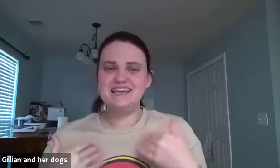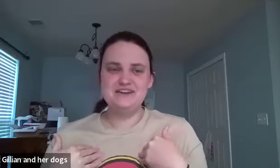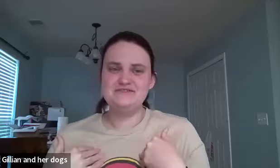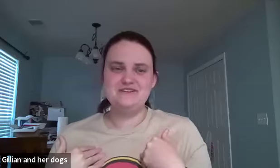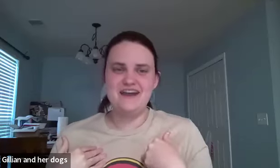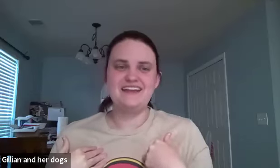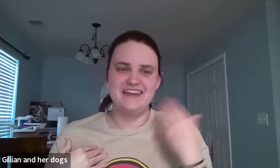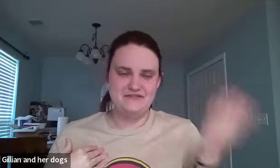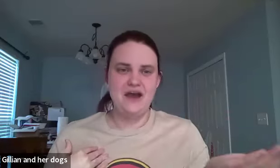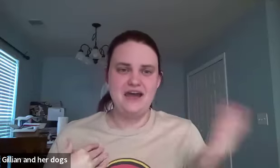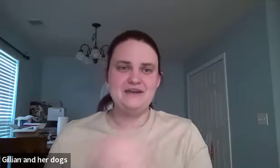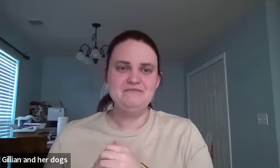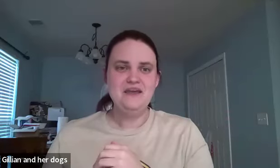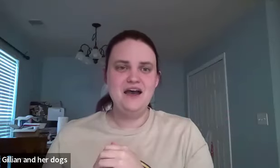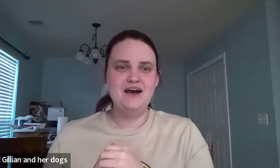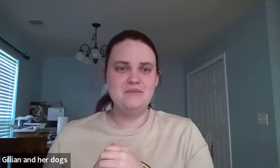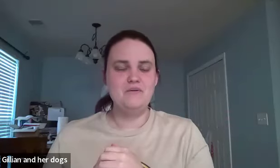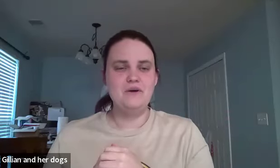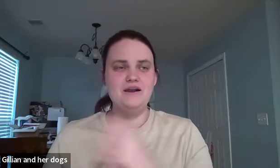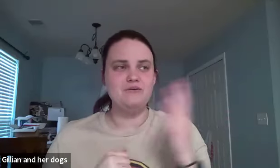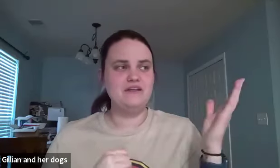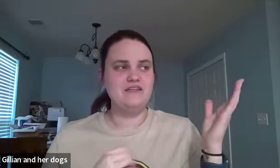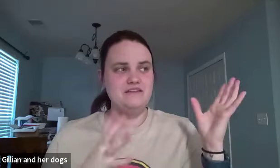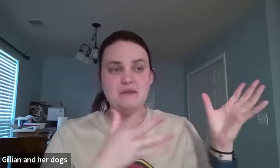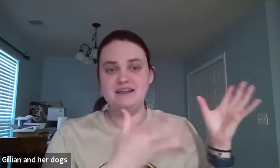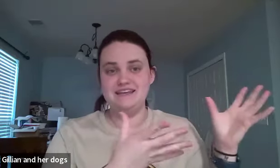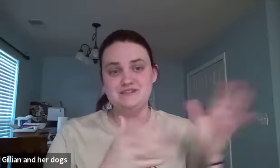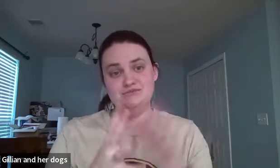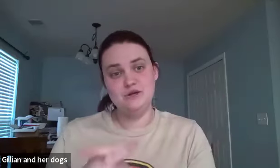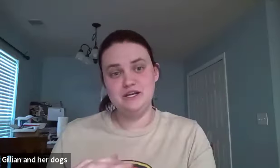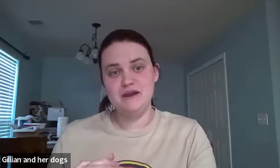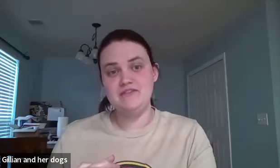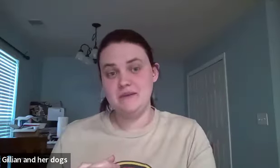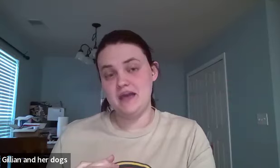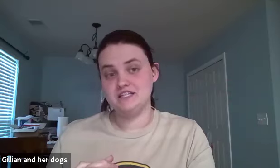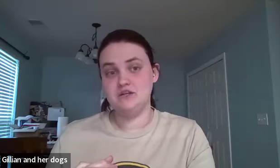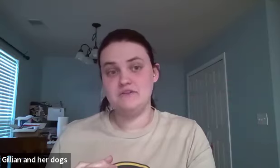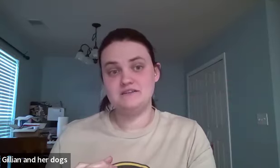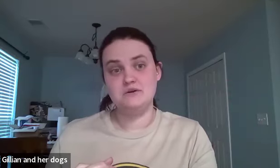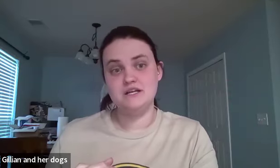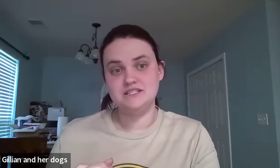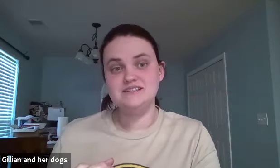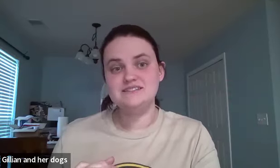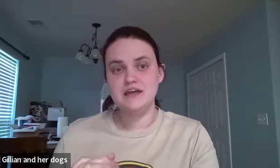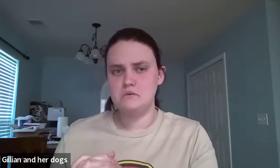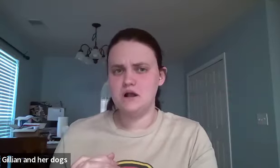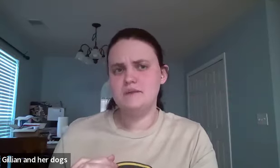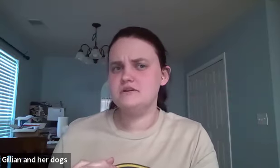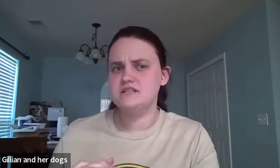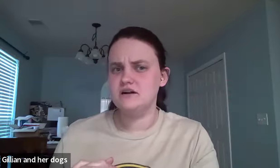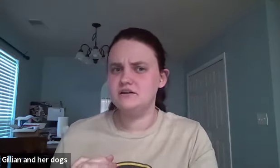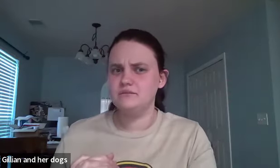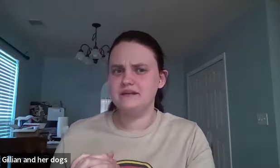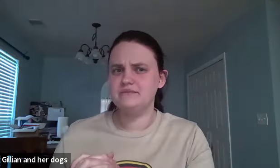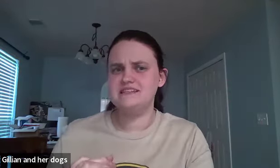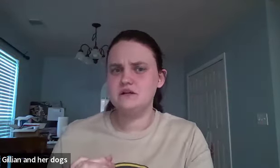tell you for a fact that if I if my kids were nearby, they'd be asking you 1,000 questions. Like, what kind of motorcycle? What does it look